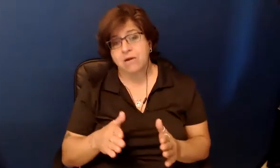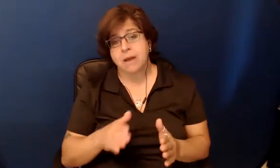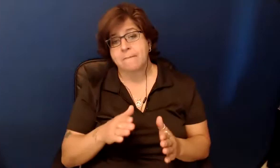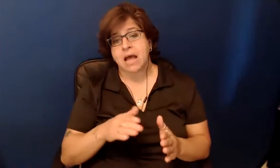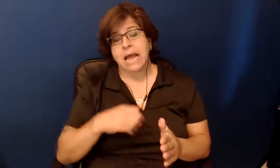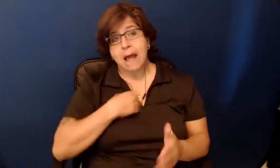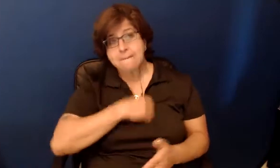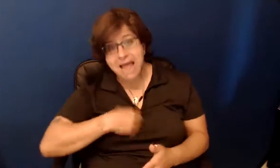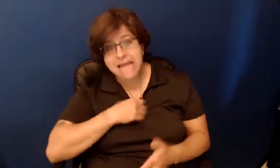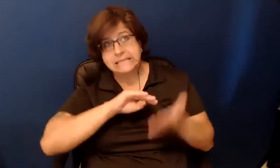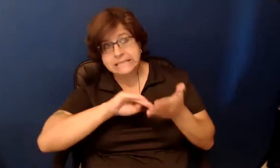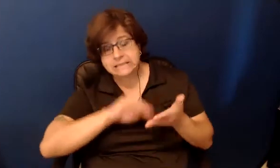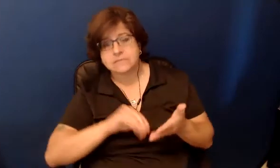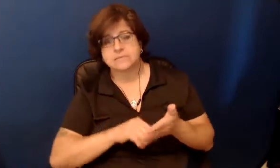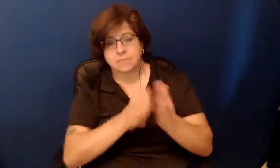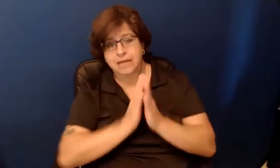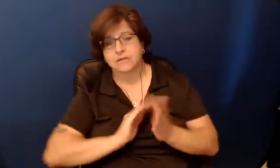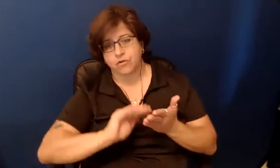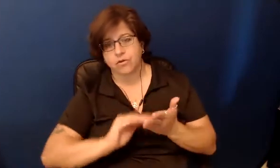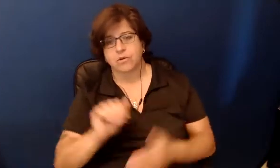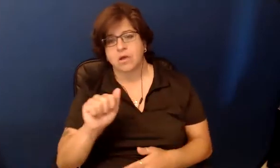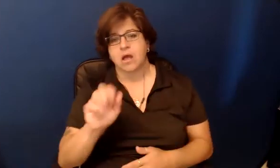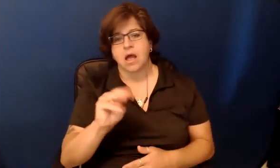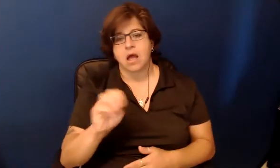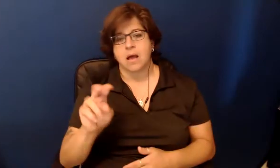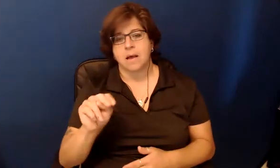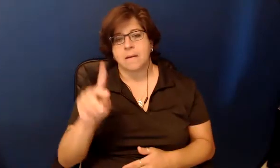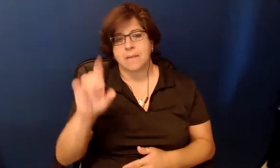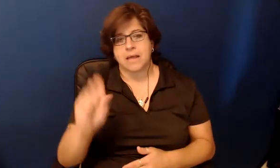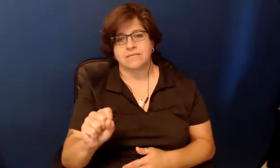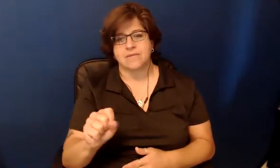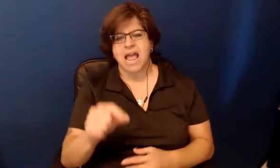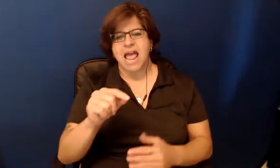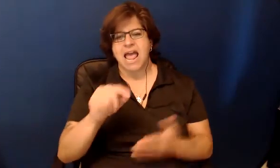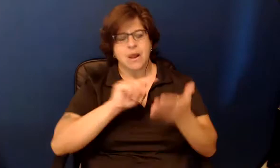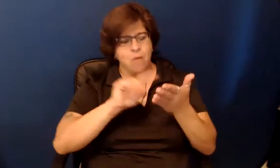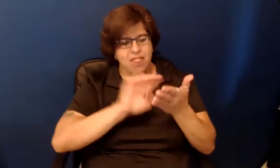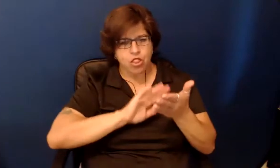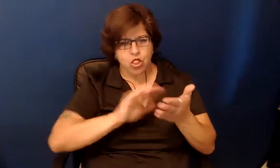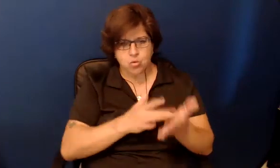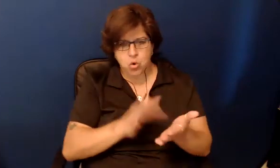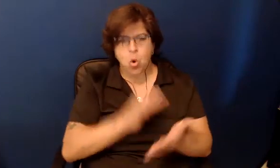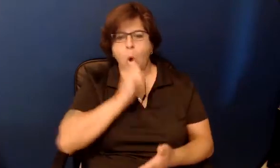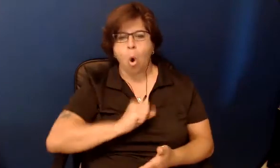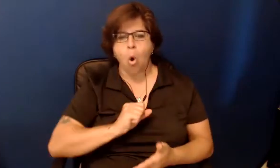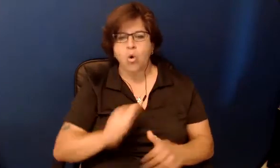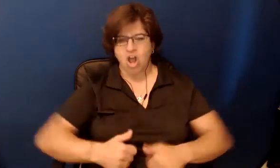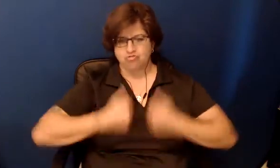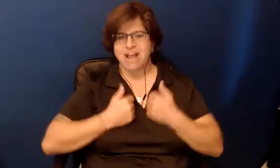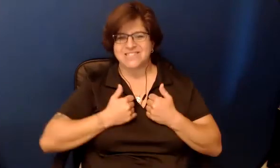step. And I was also to go back through old address books and things if